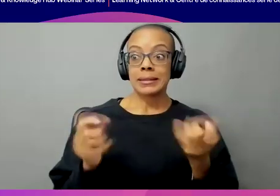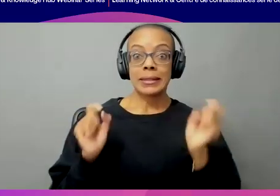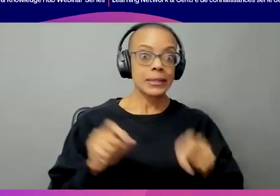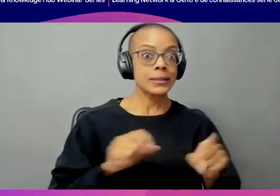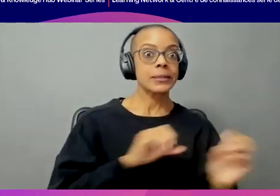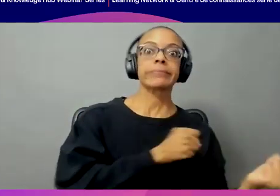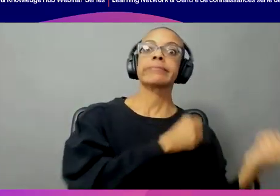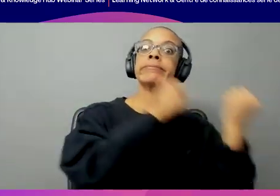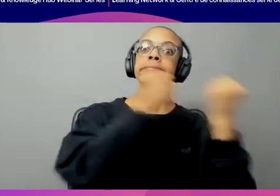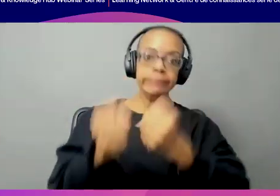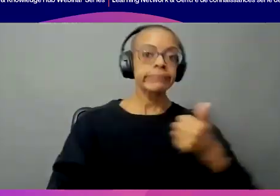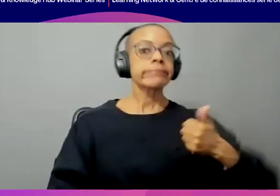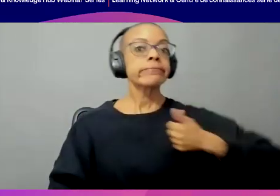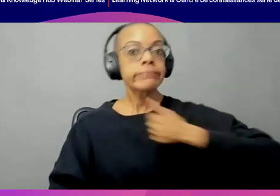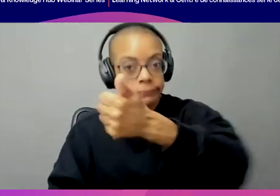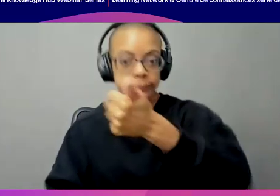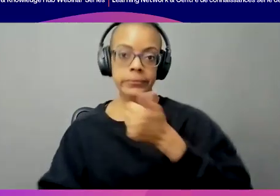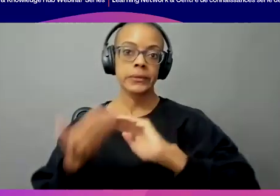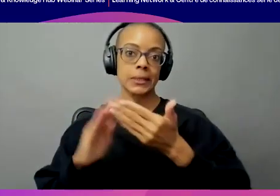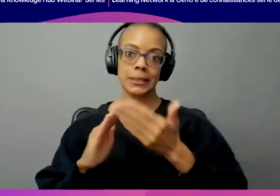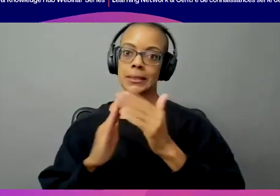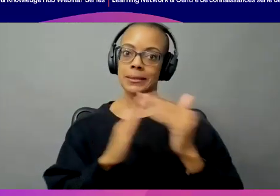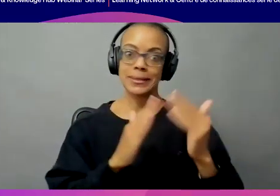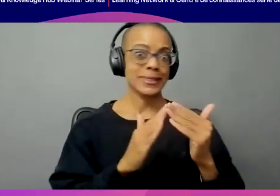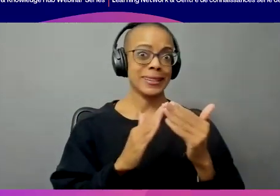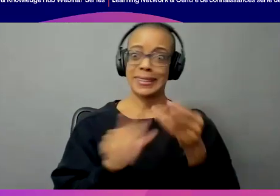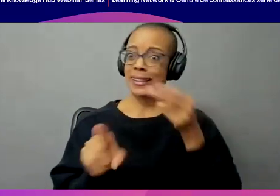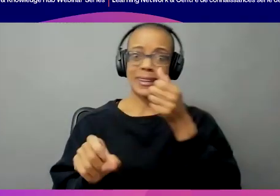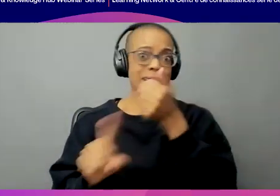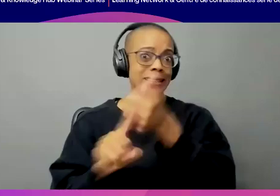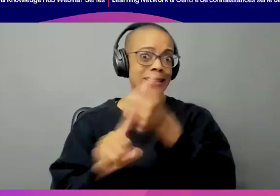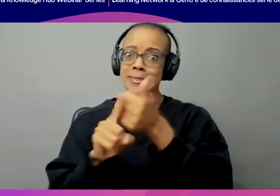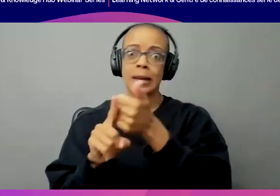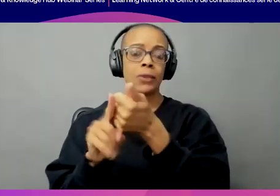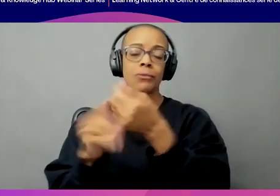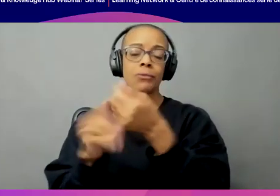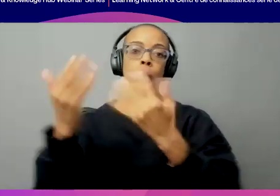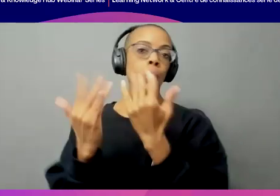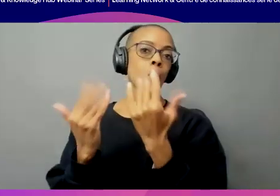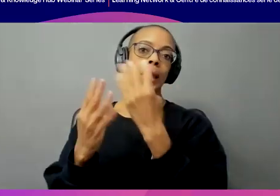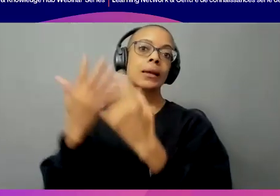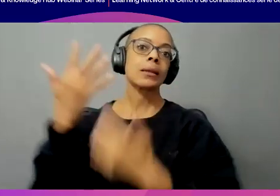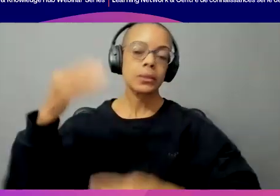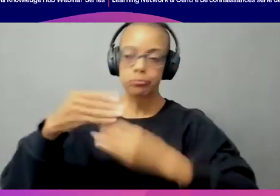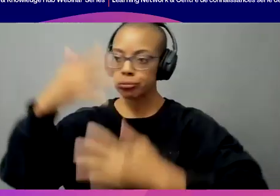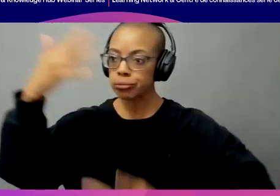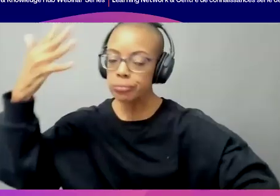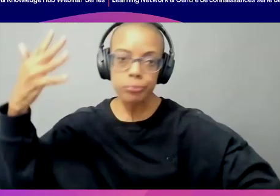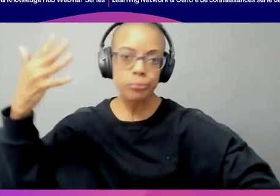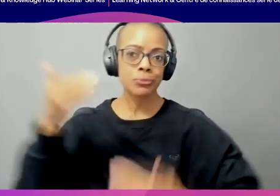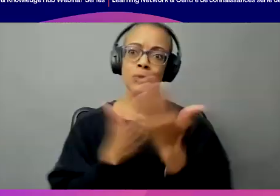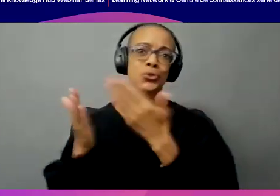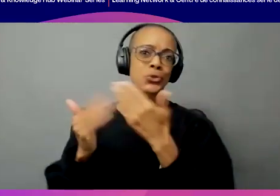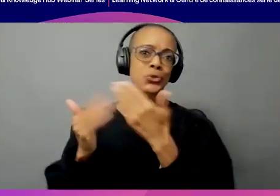city, which in and of itself, we all know, has minimal services and long wait lists as well. So it's clear that there's